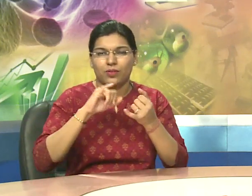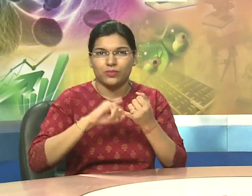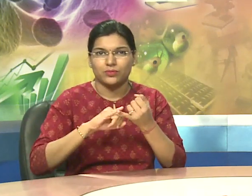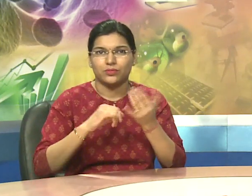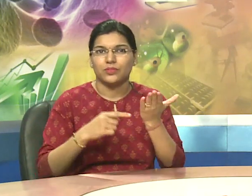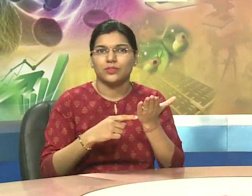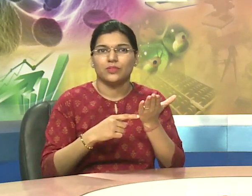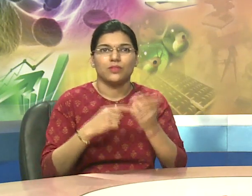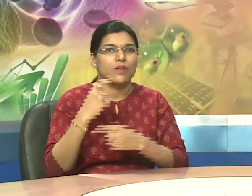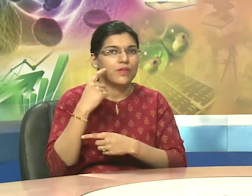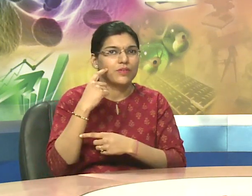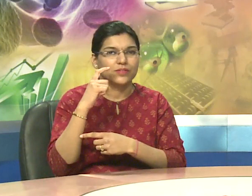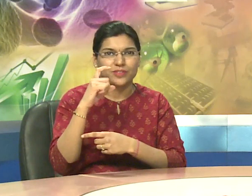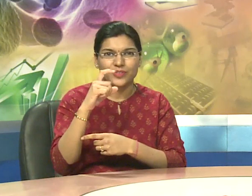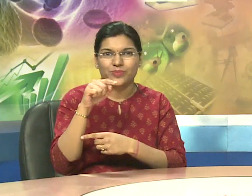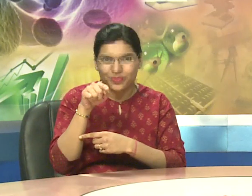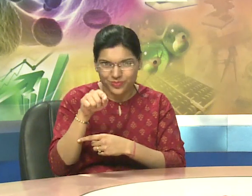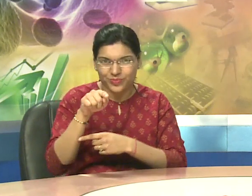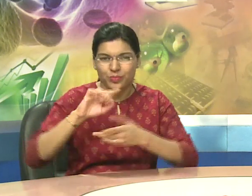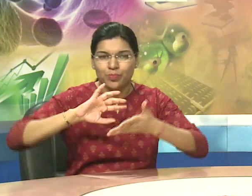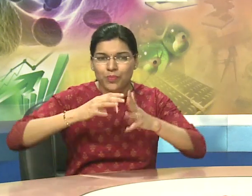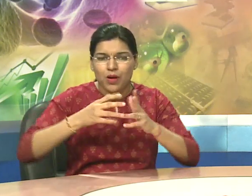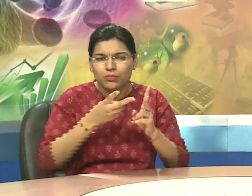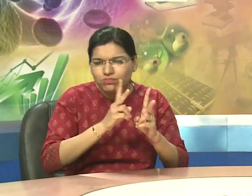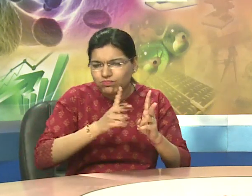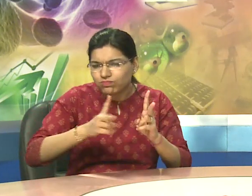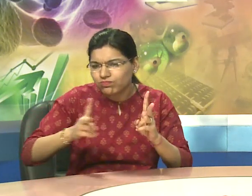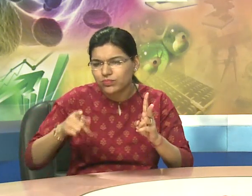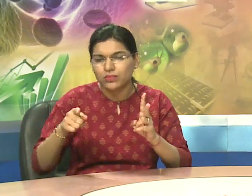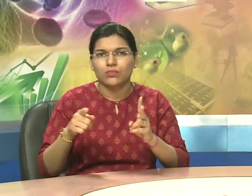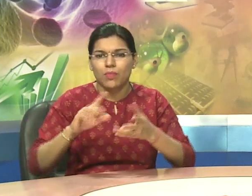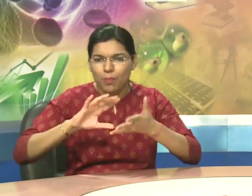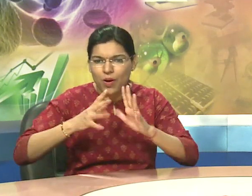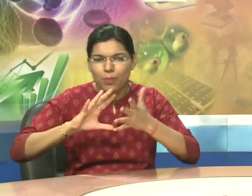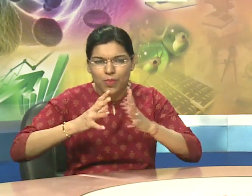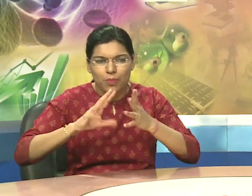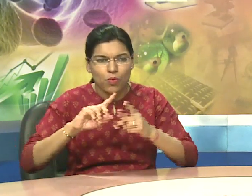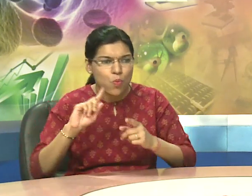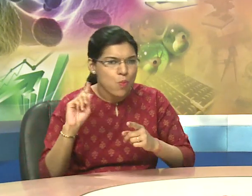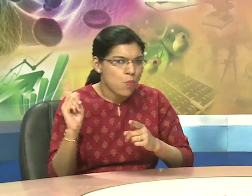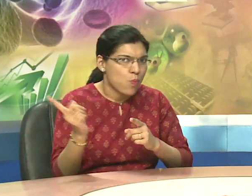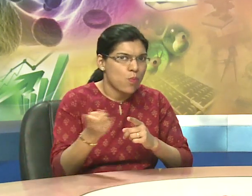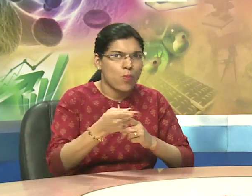Third example is bottles are the finished goods, but the raw material is